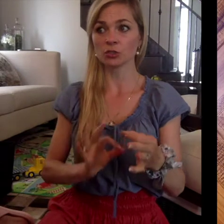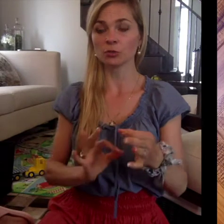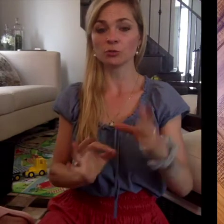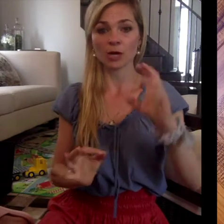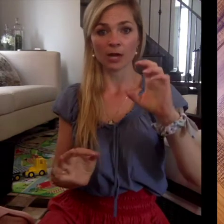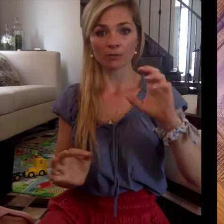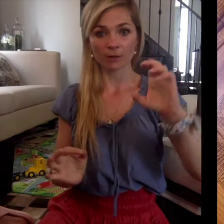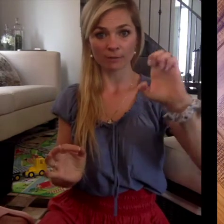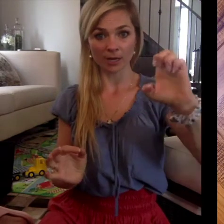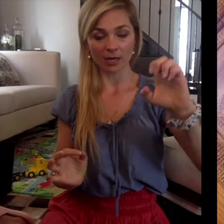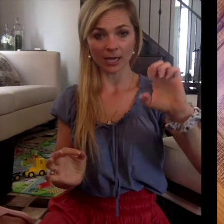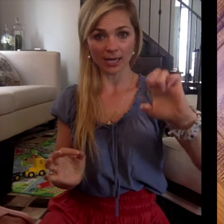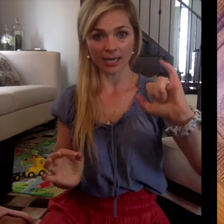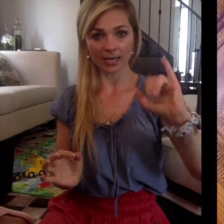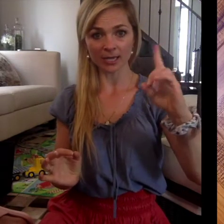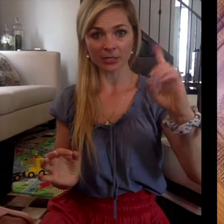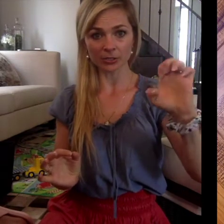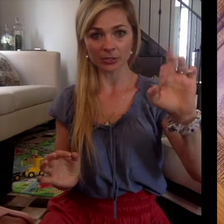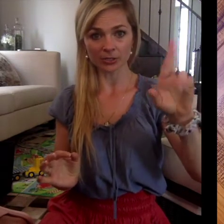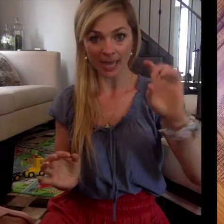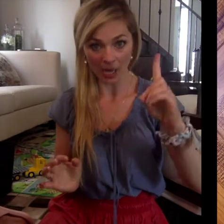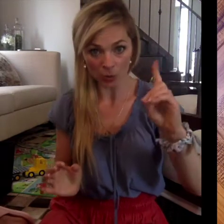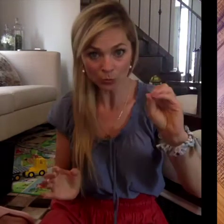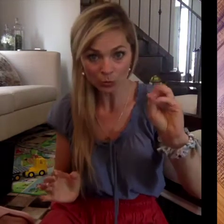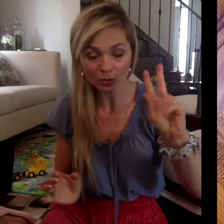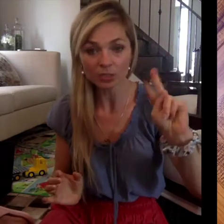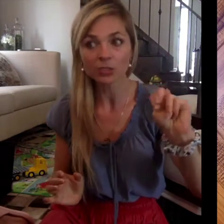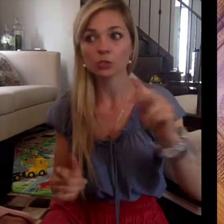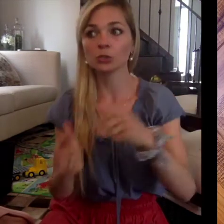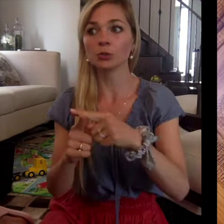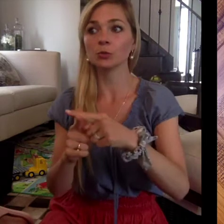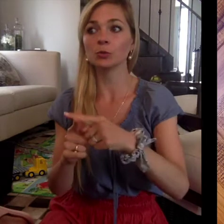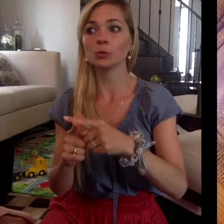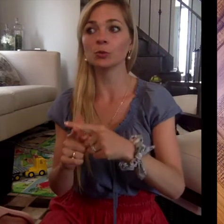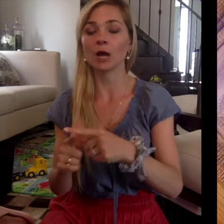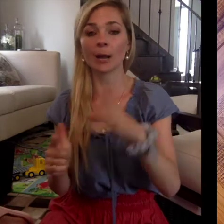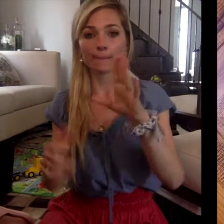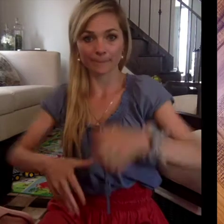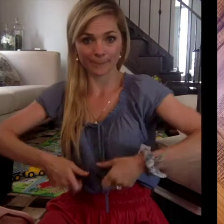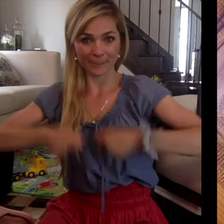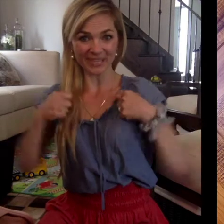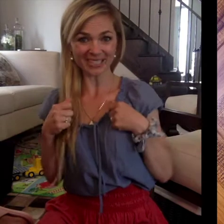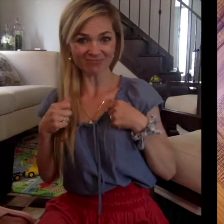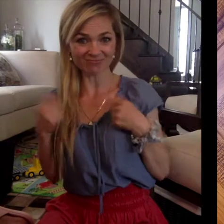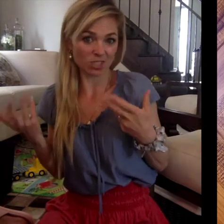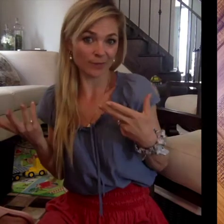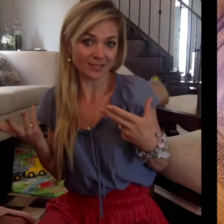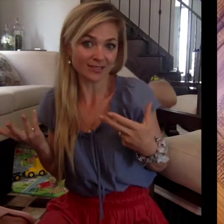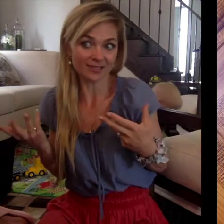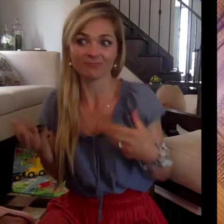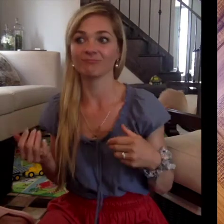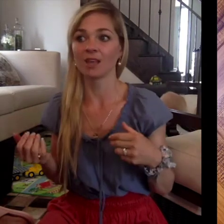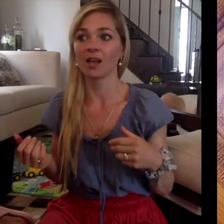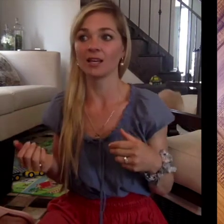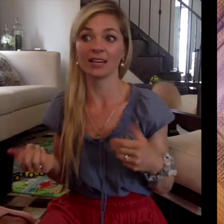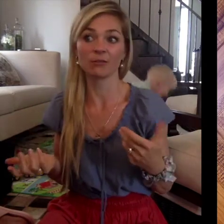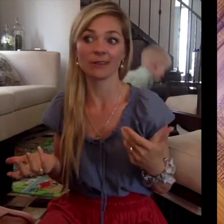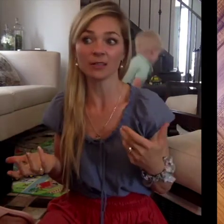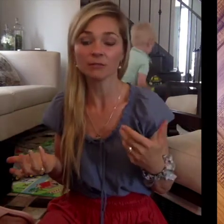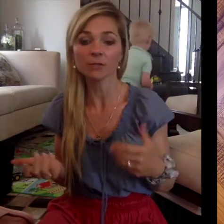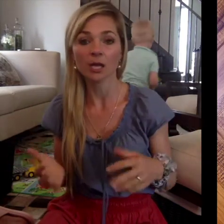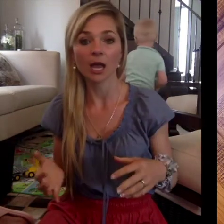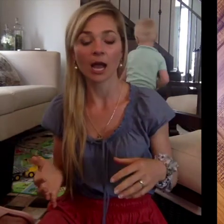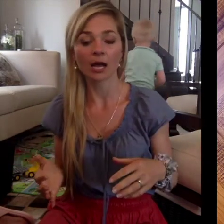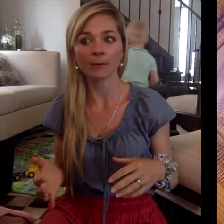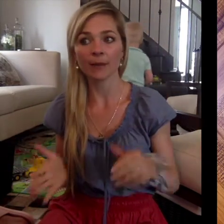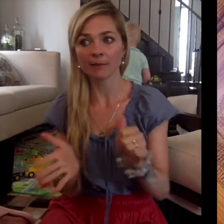it from eider down to blanket. Just made sense, and I couldn't